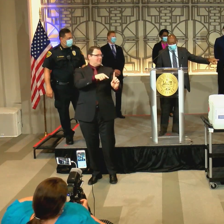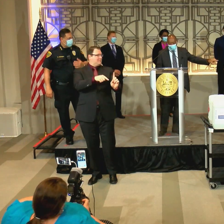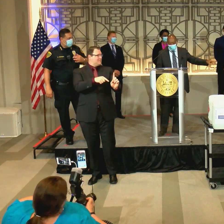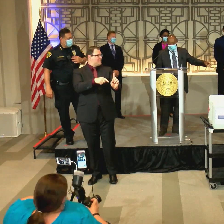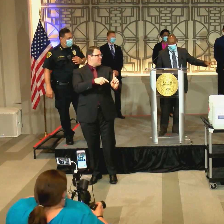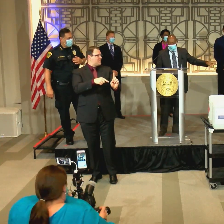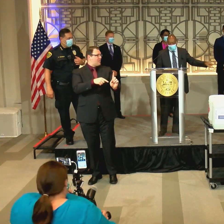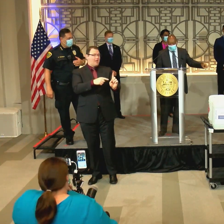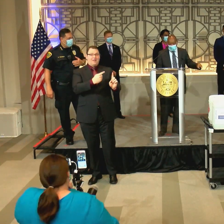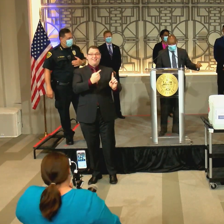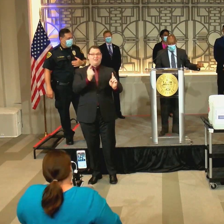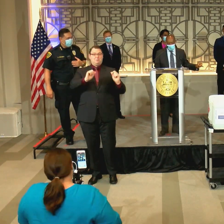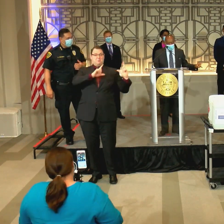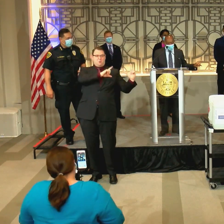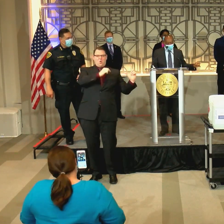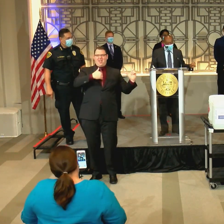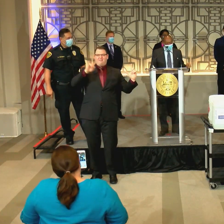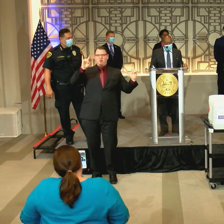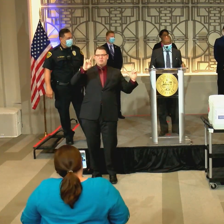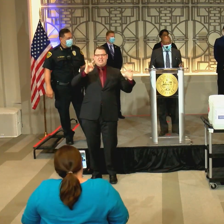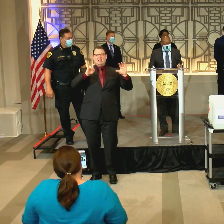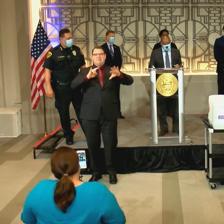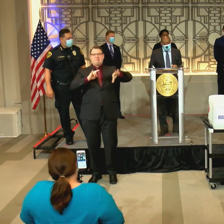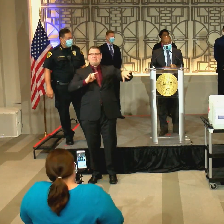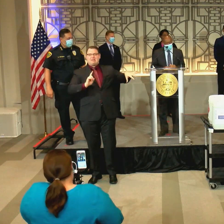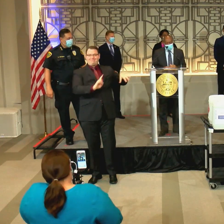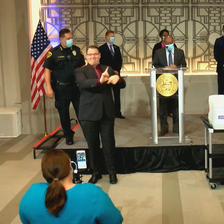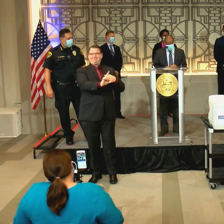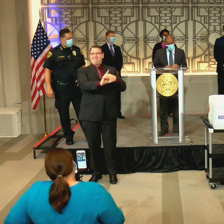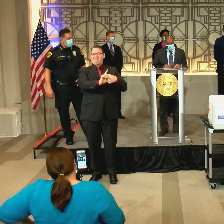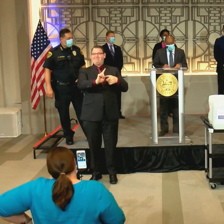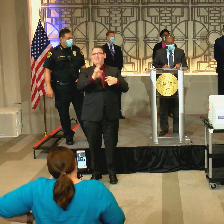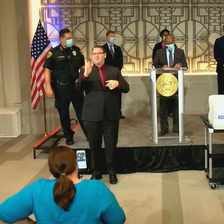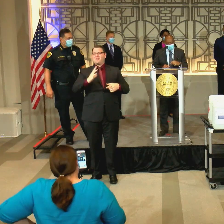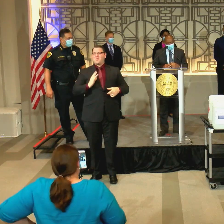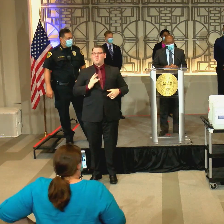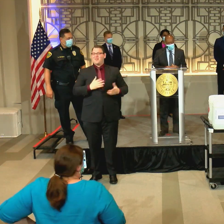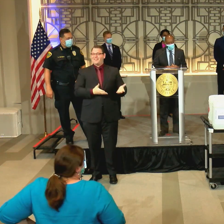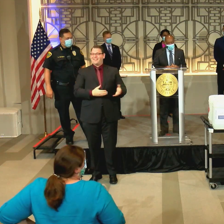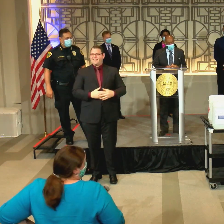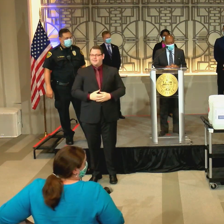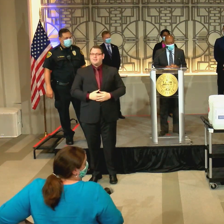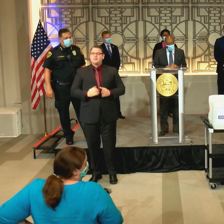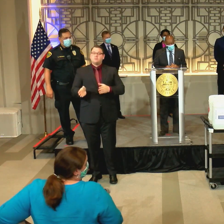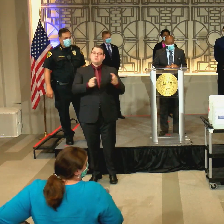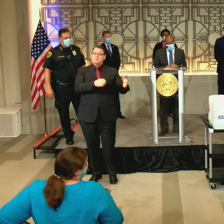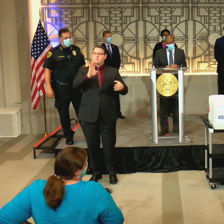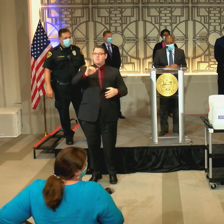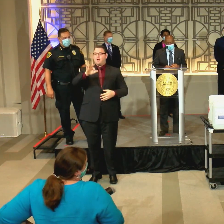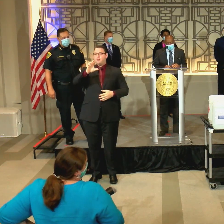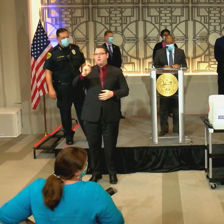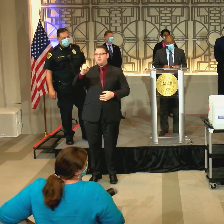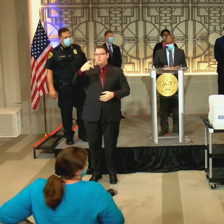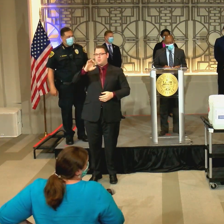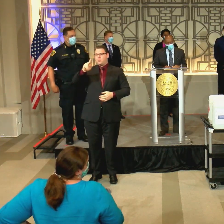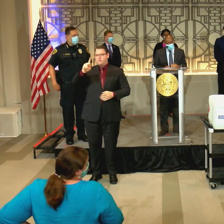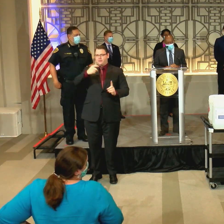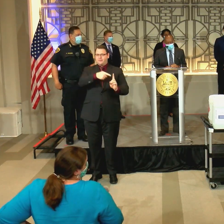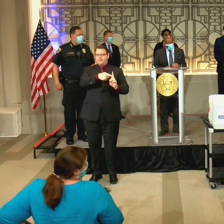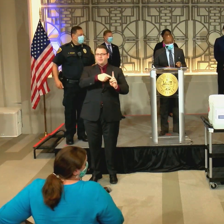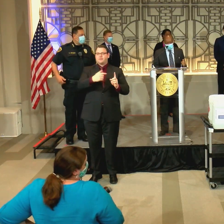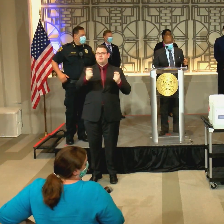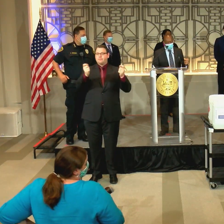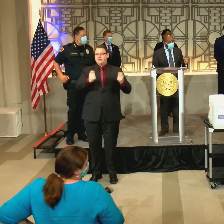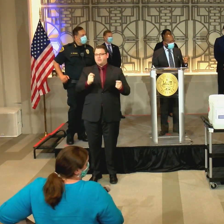right behind him where it belongs. And then also is Byron Pope, the Managing Director of